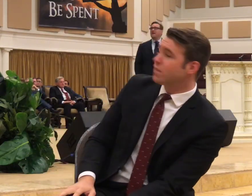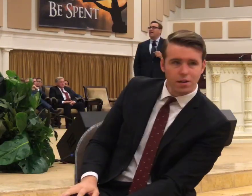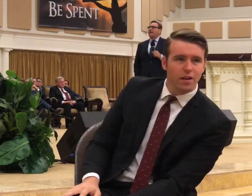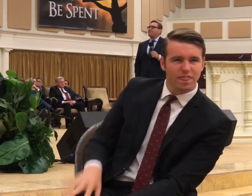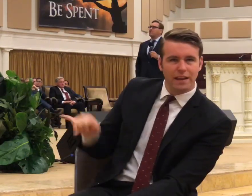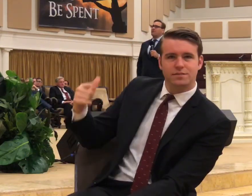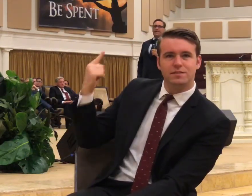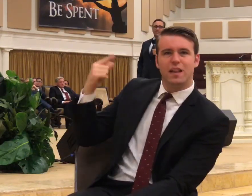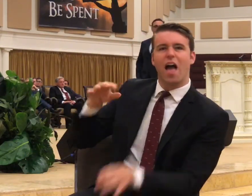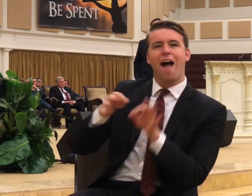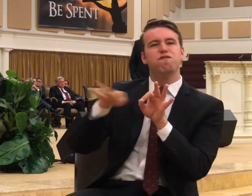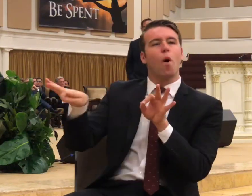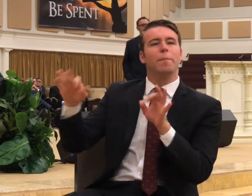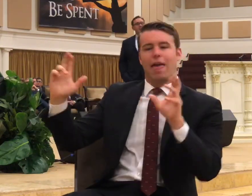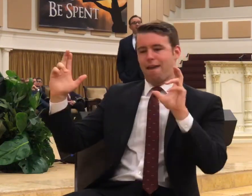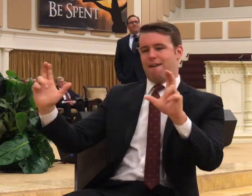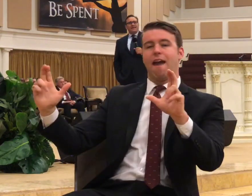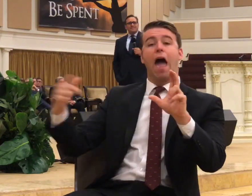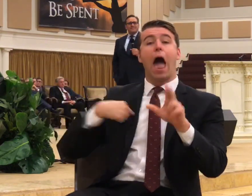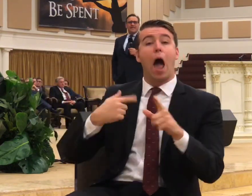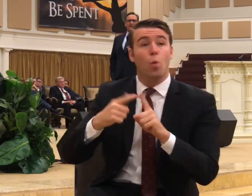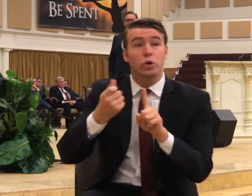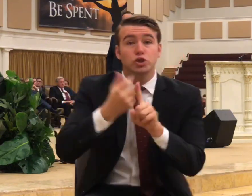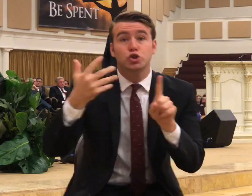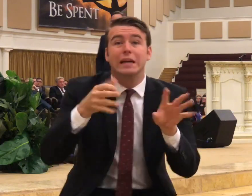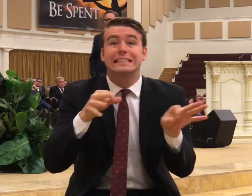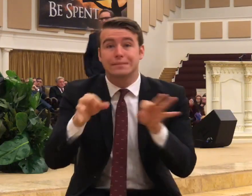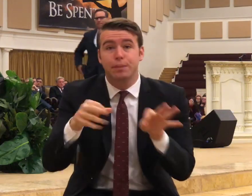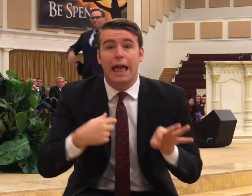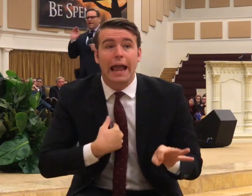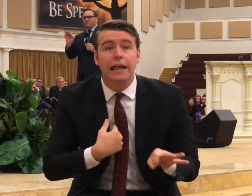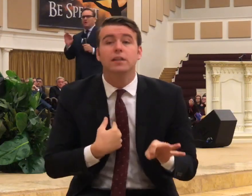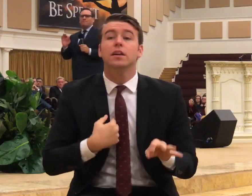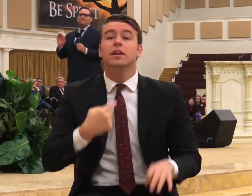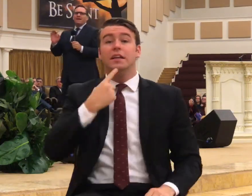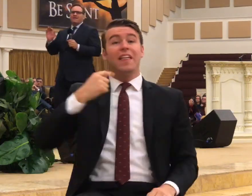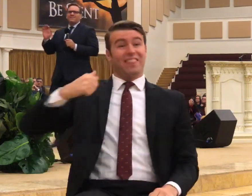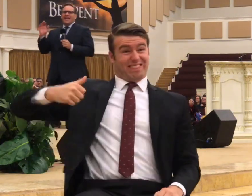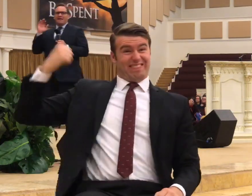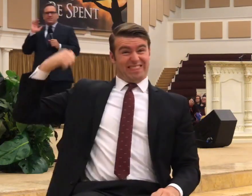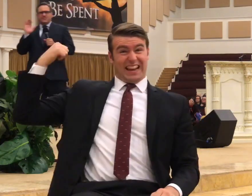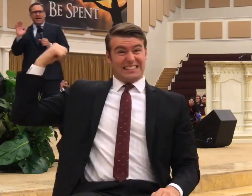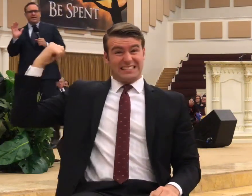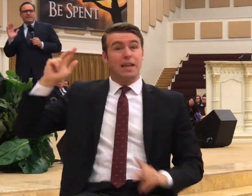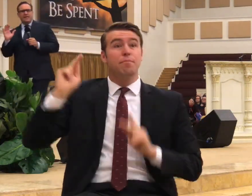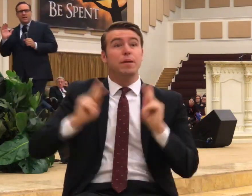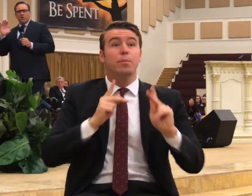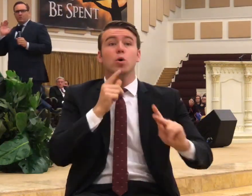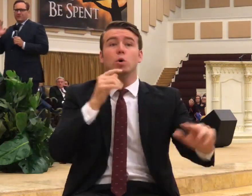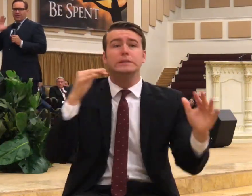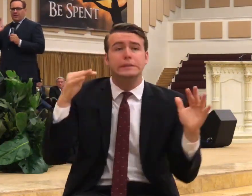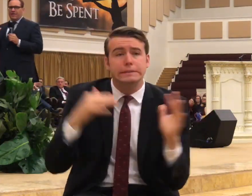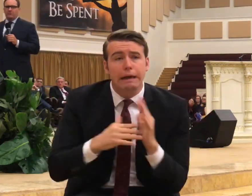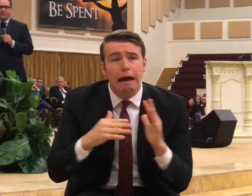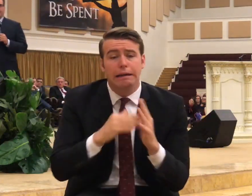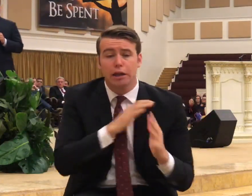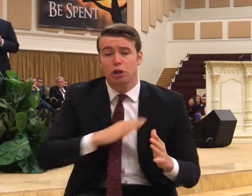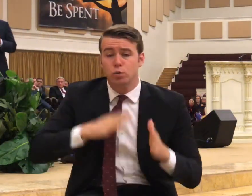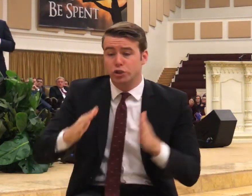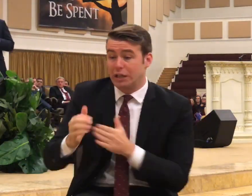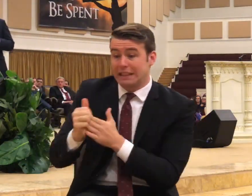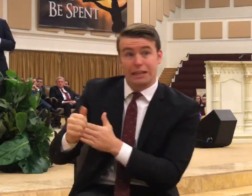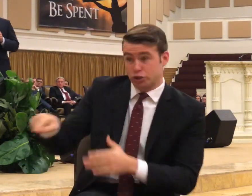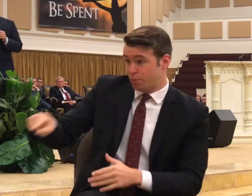while. I'm going to try to explain this. This is what people that have studied Christian